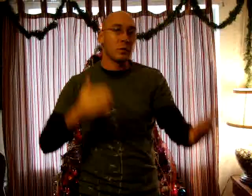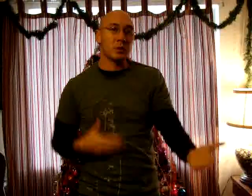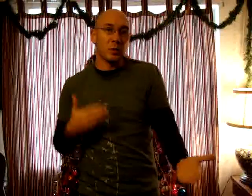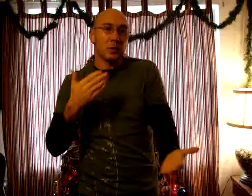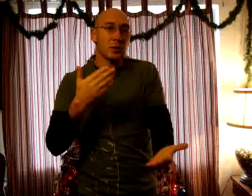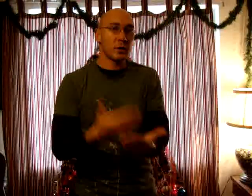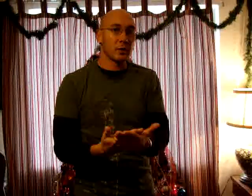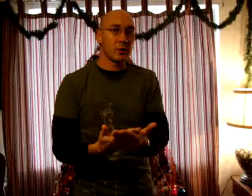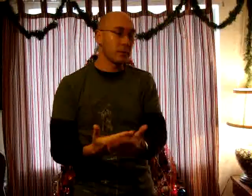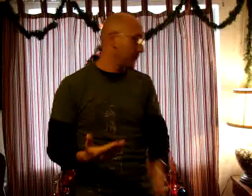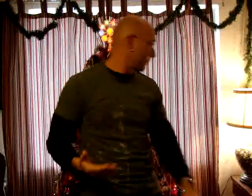was born